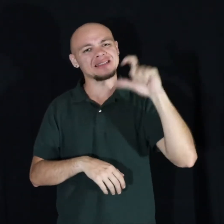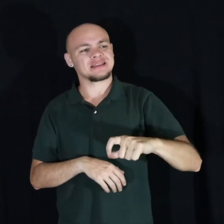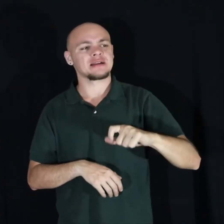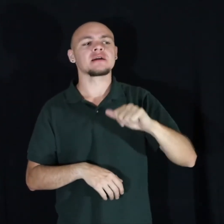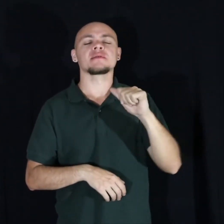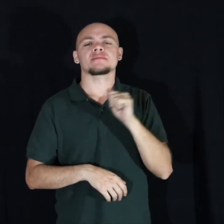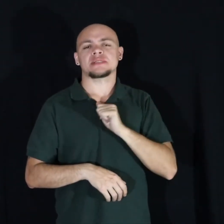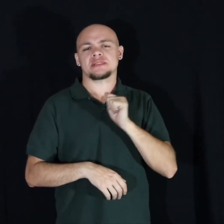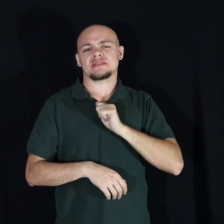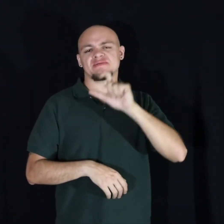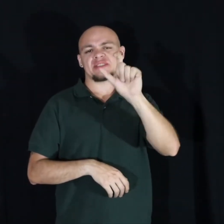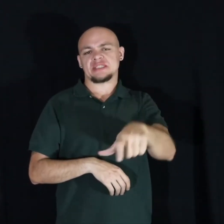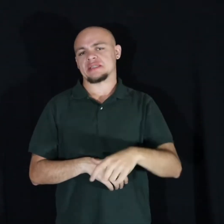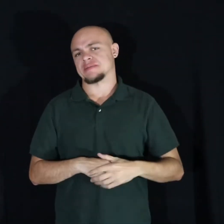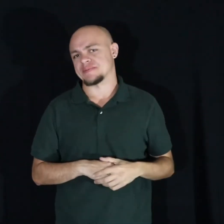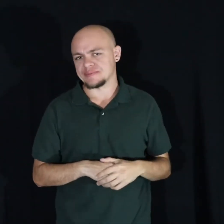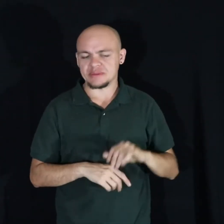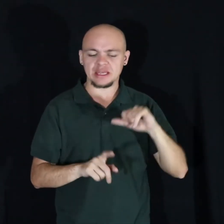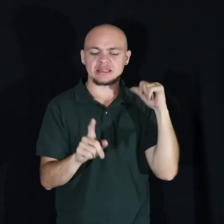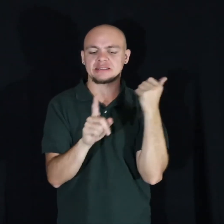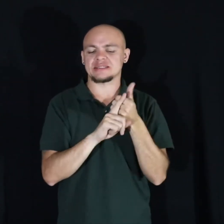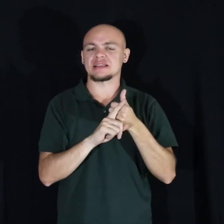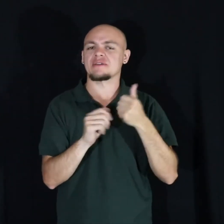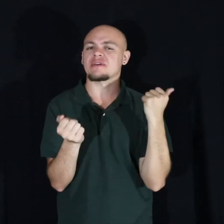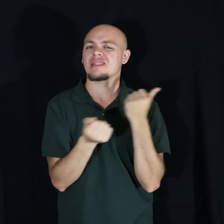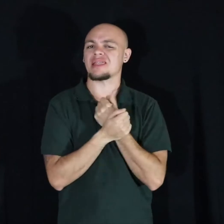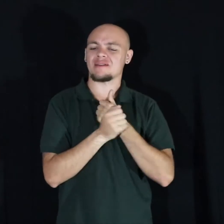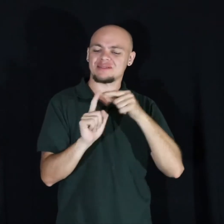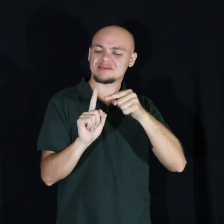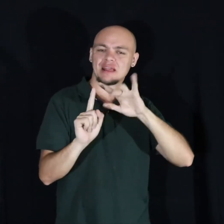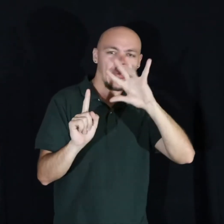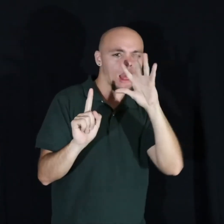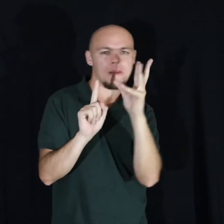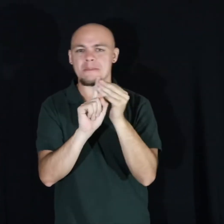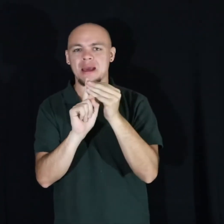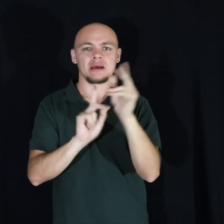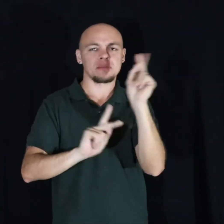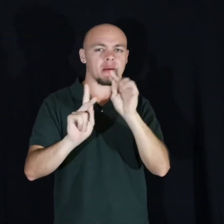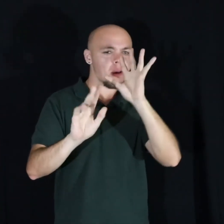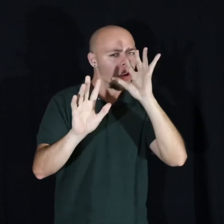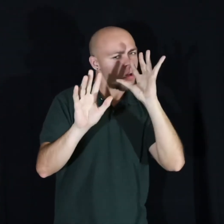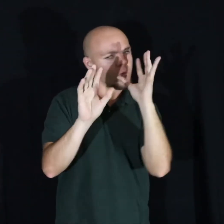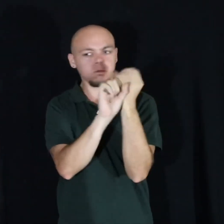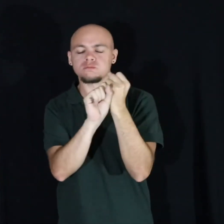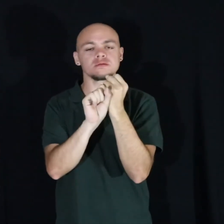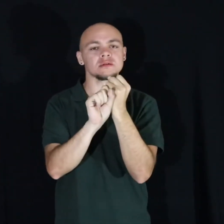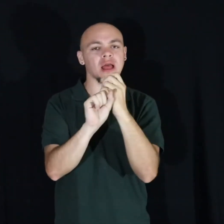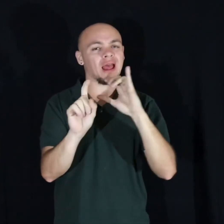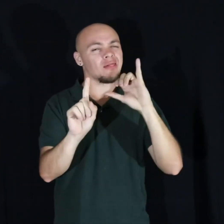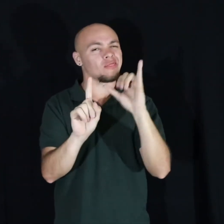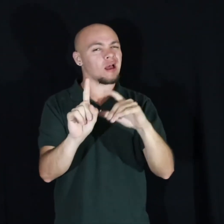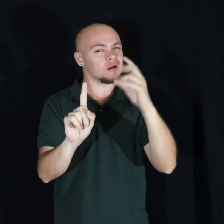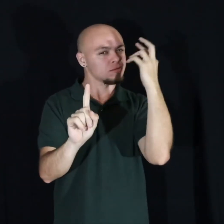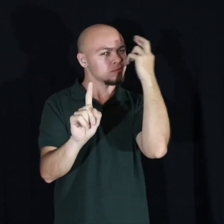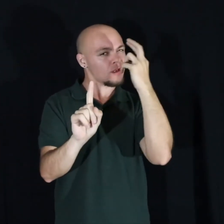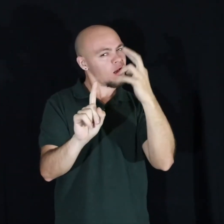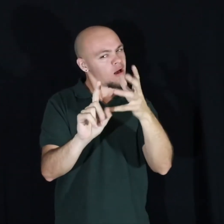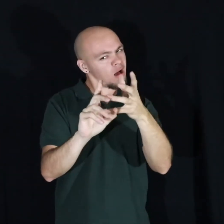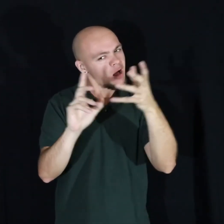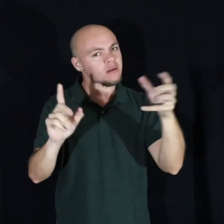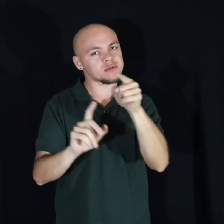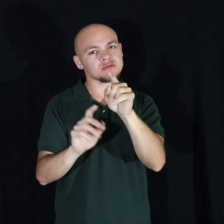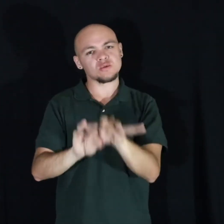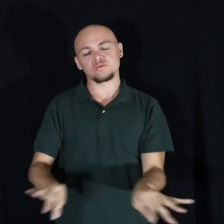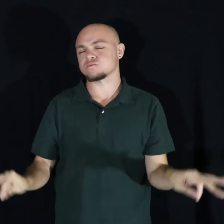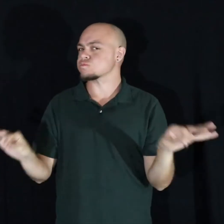myself. Self-love is a magnet that draws people towards you. And once you realize just how much you are